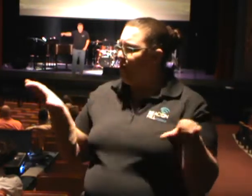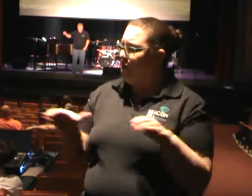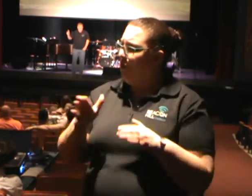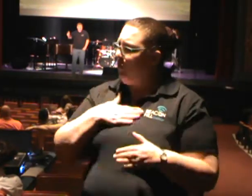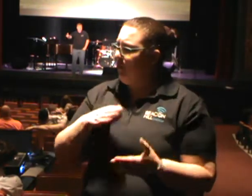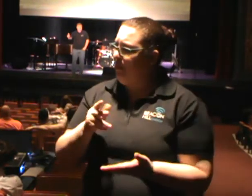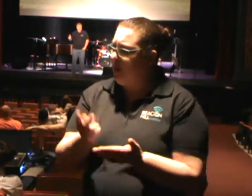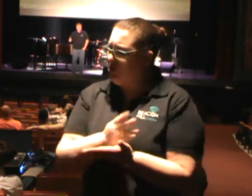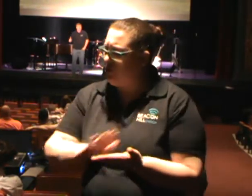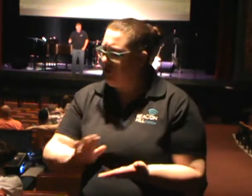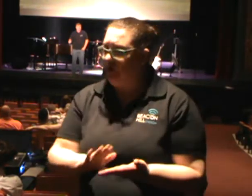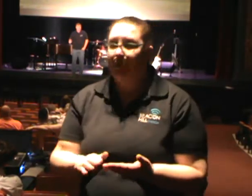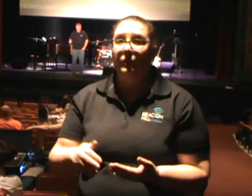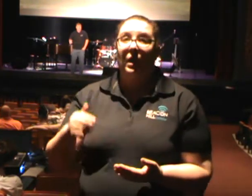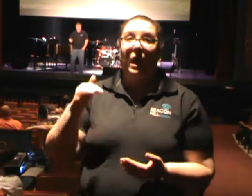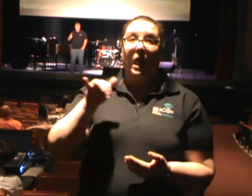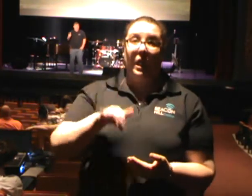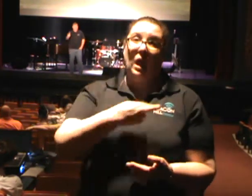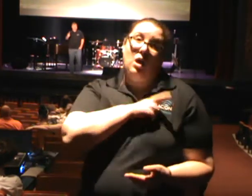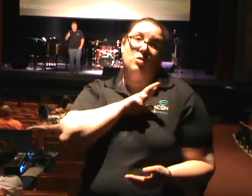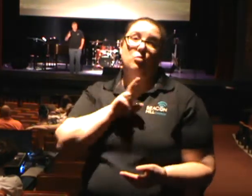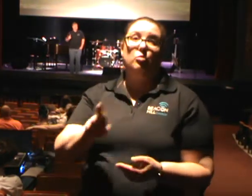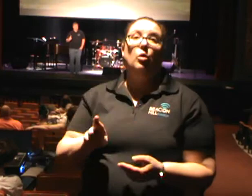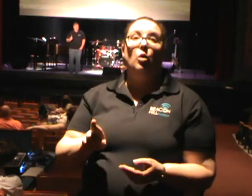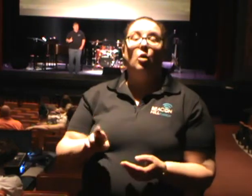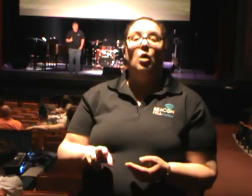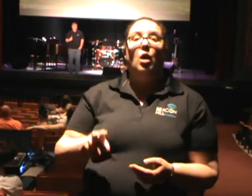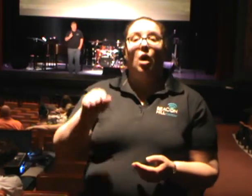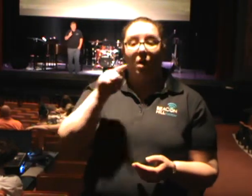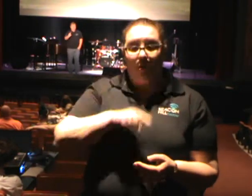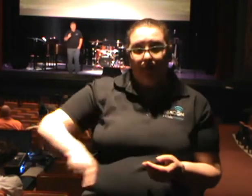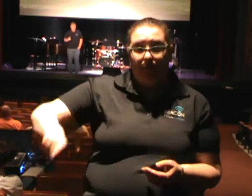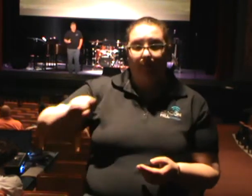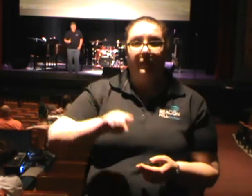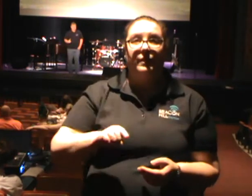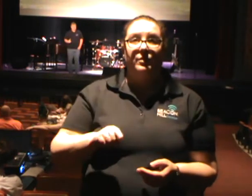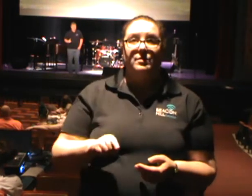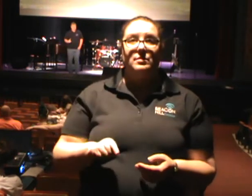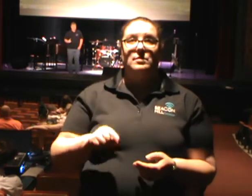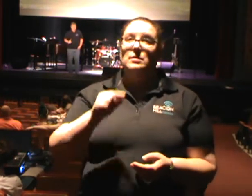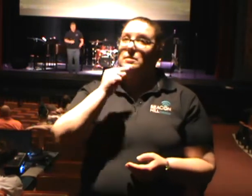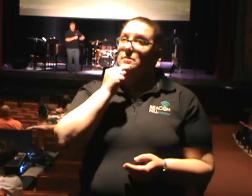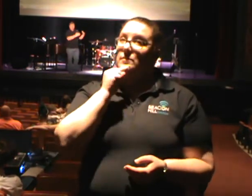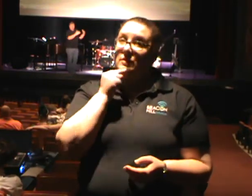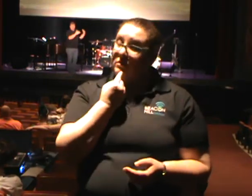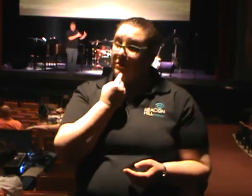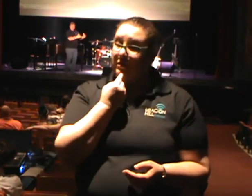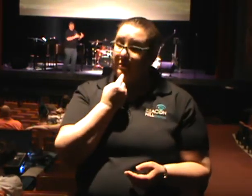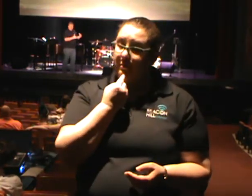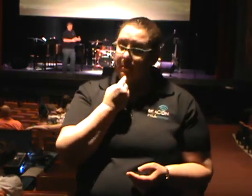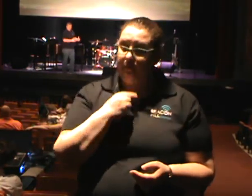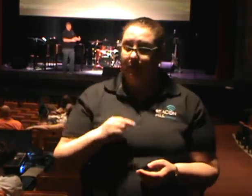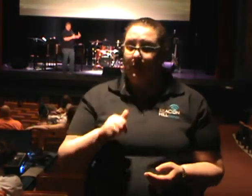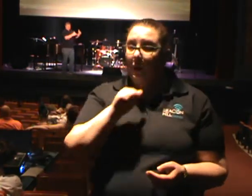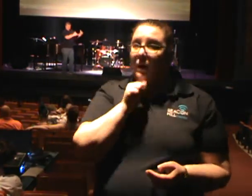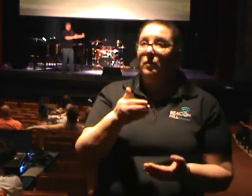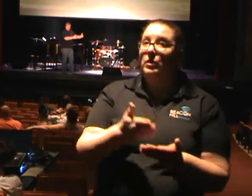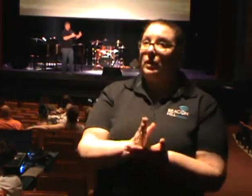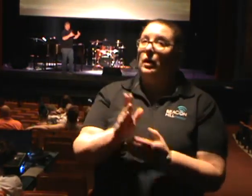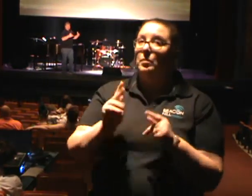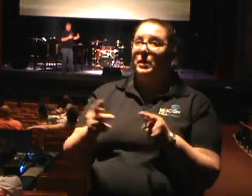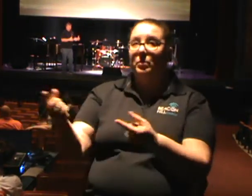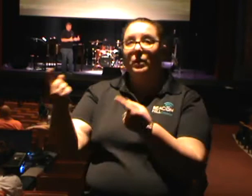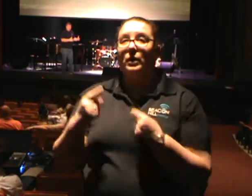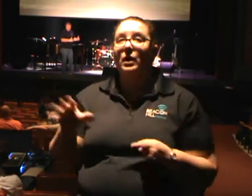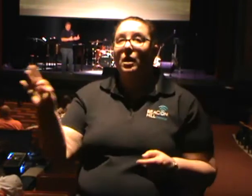sheep?" I take that role as watchman of this flock very seriously. I won't let people come up and